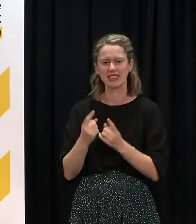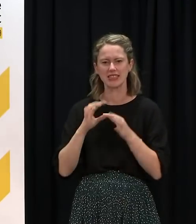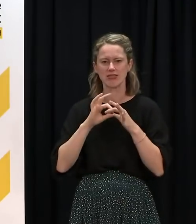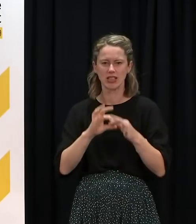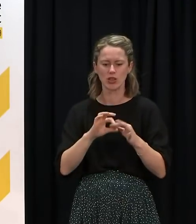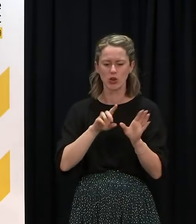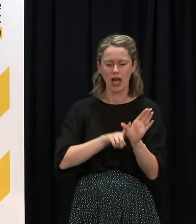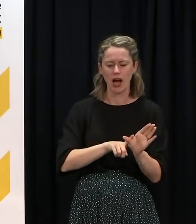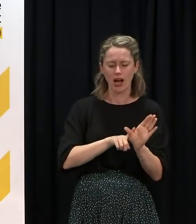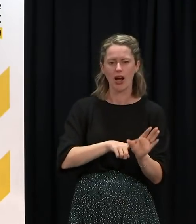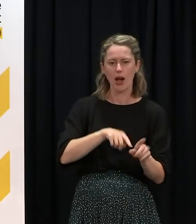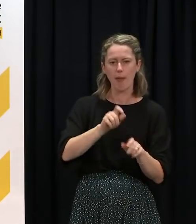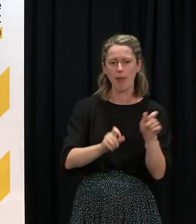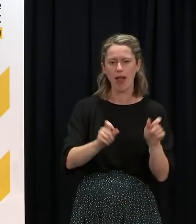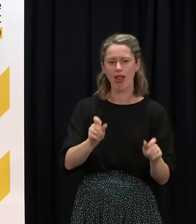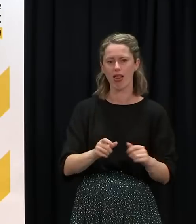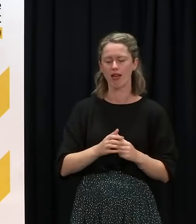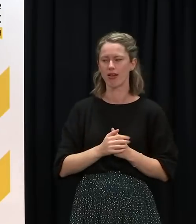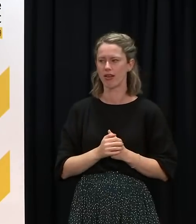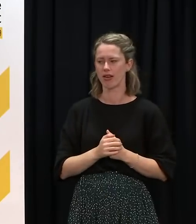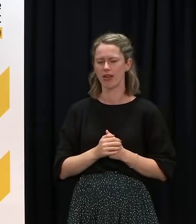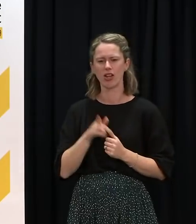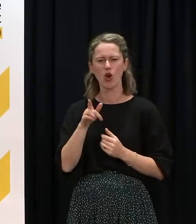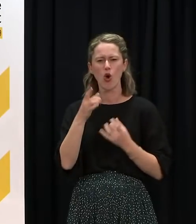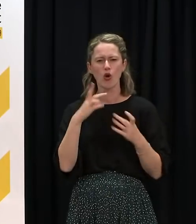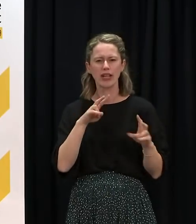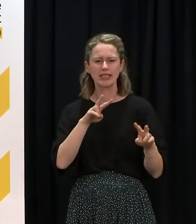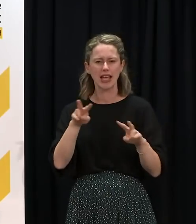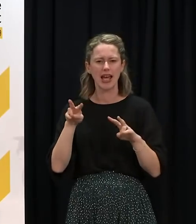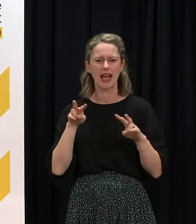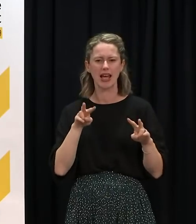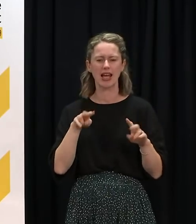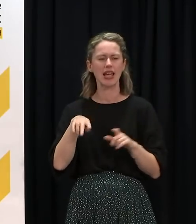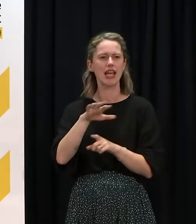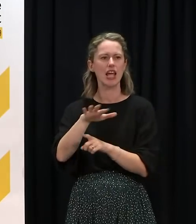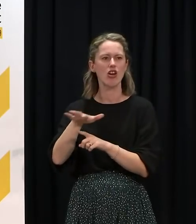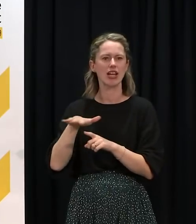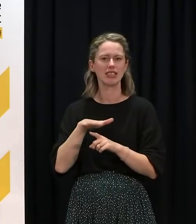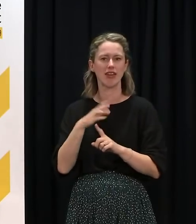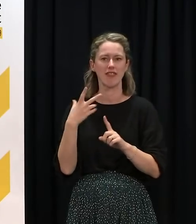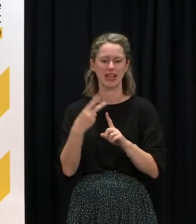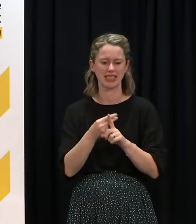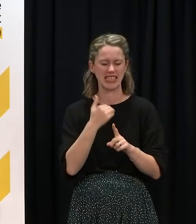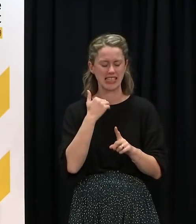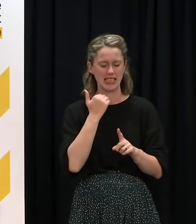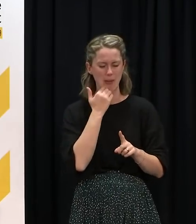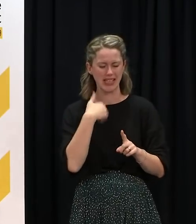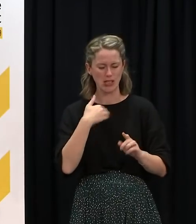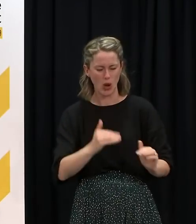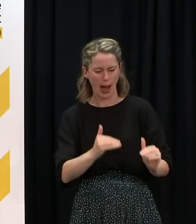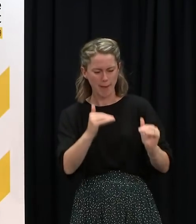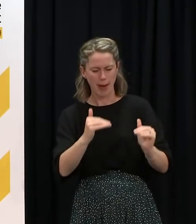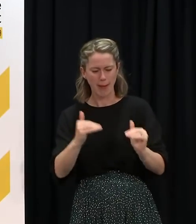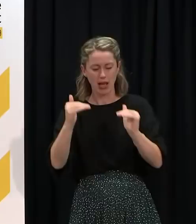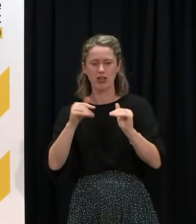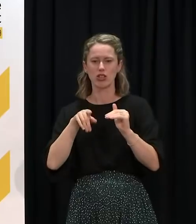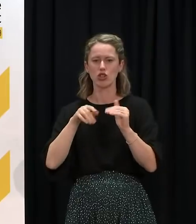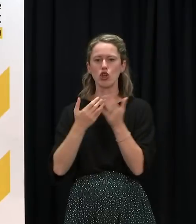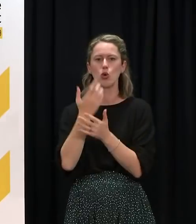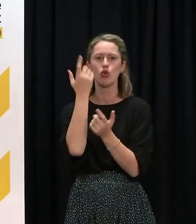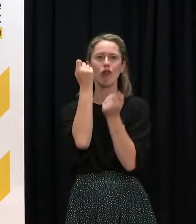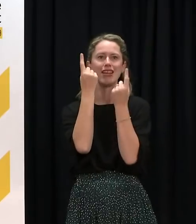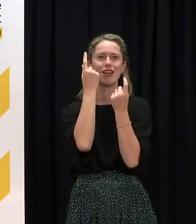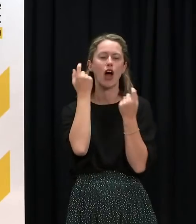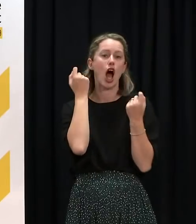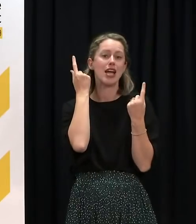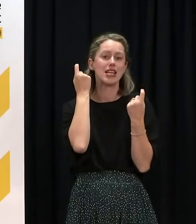and reach younger people. And you're already seeing across the country in areas where vaccination rates do need to come up, there are some innovative things taking place.